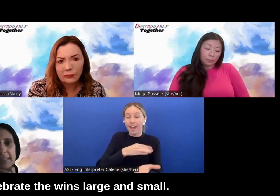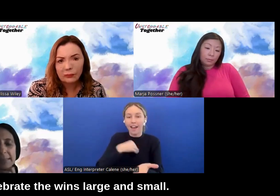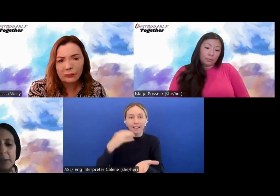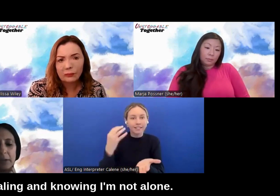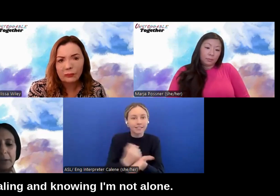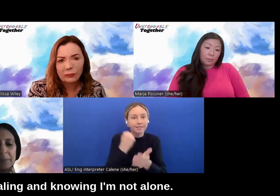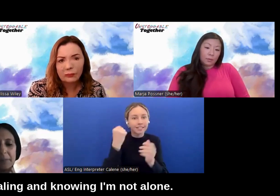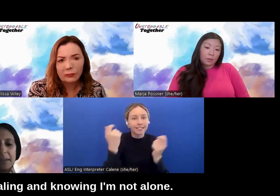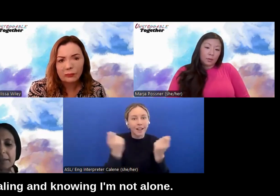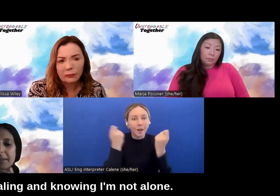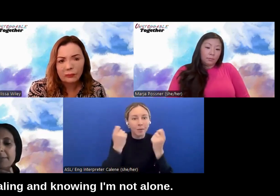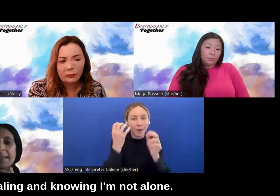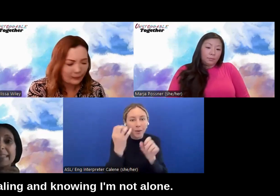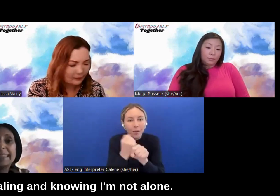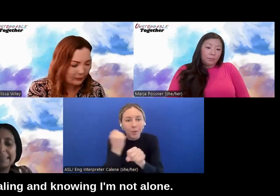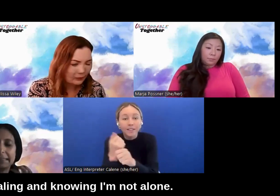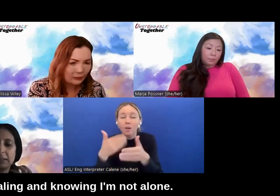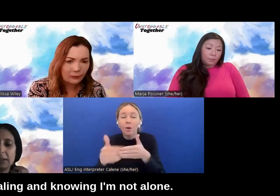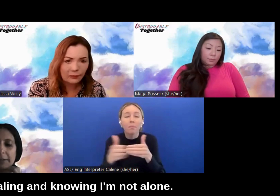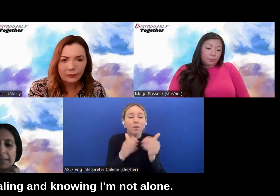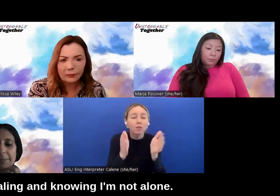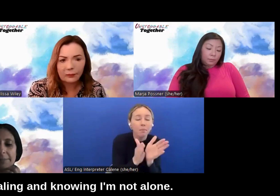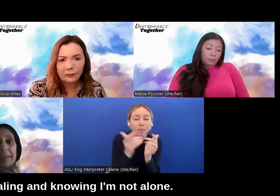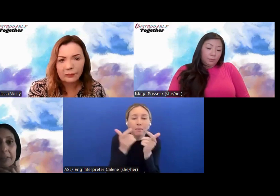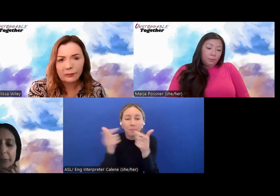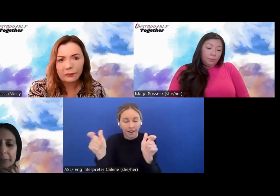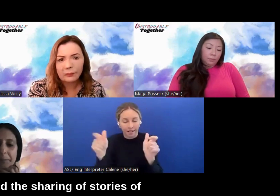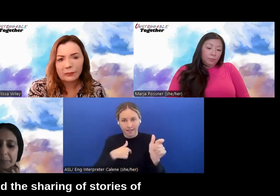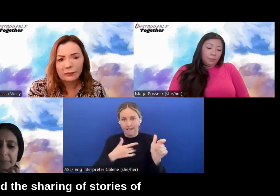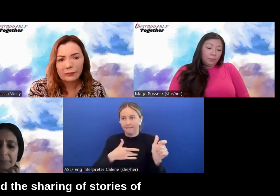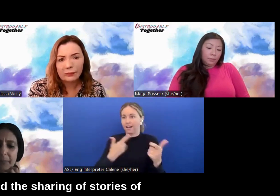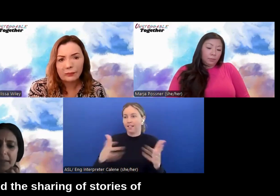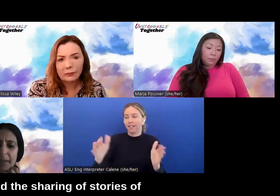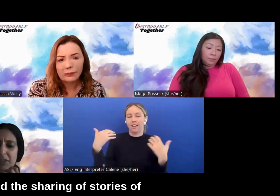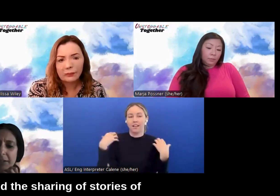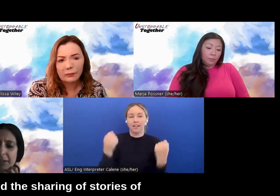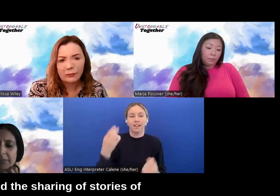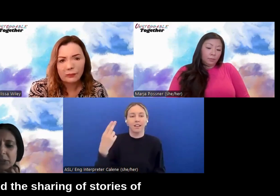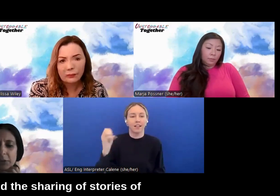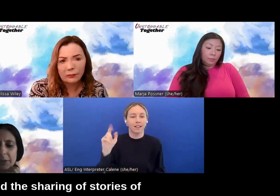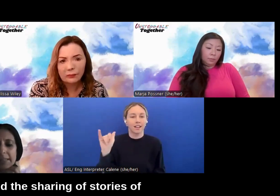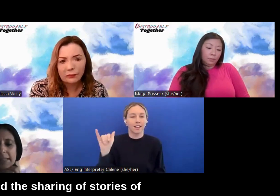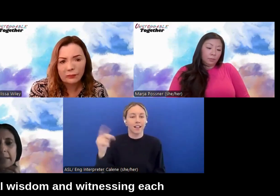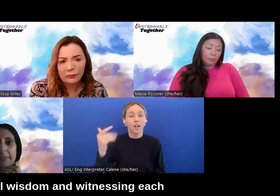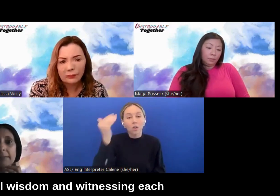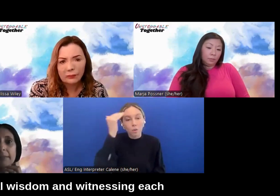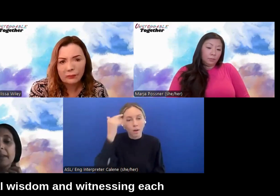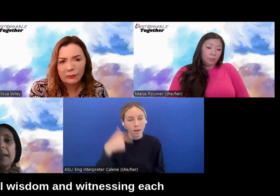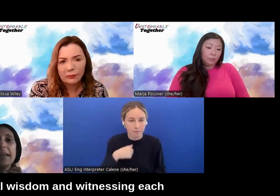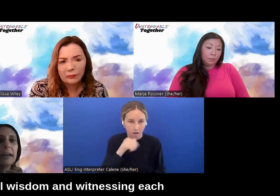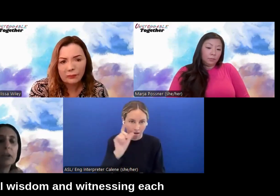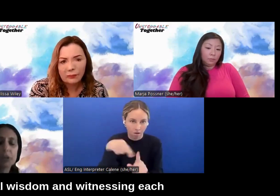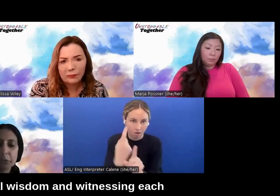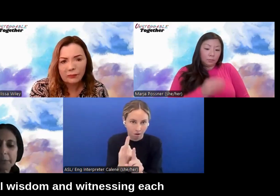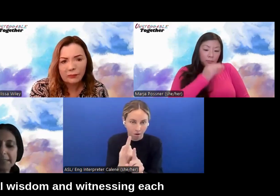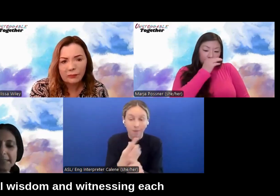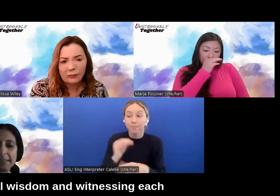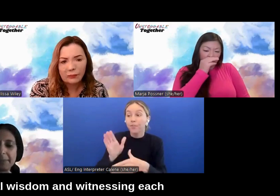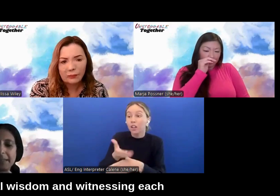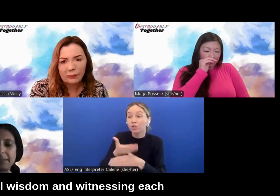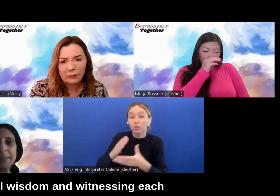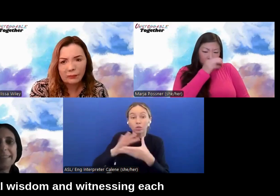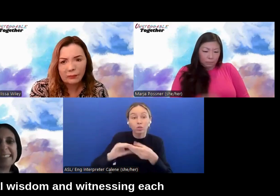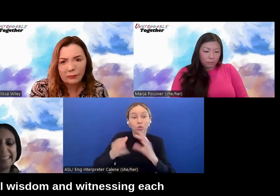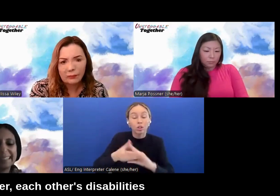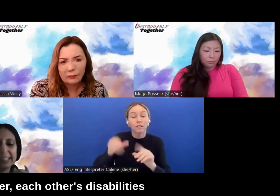large and small. I find healing in knowing I'm not alone, and the sharing of stories of cultural